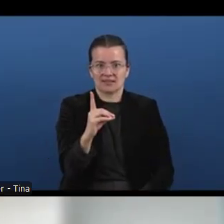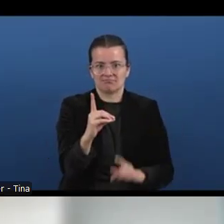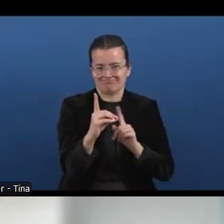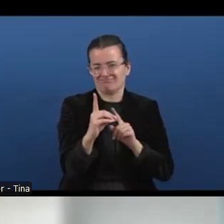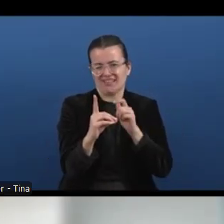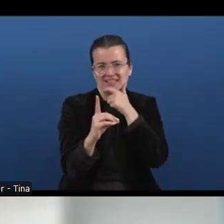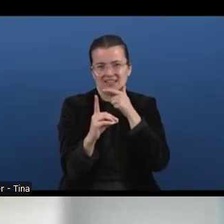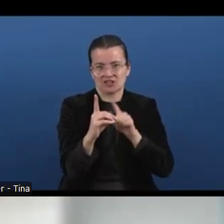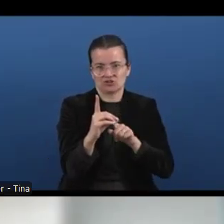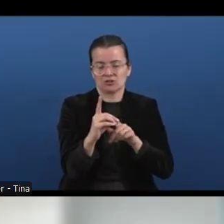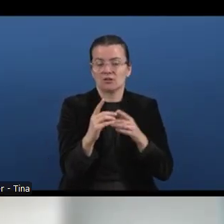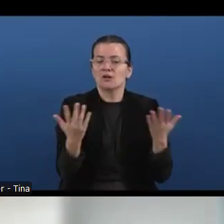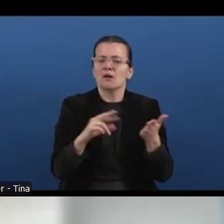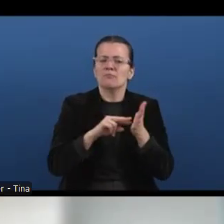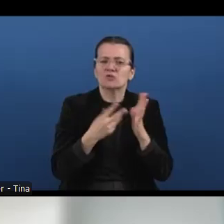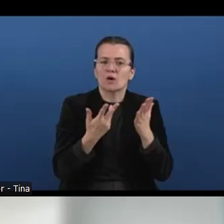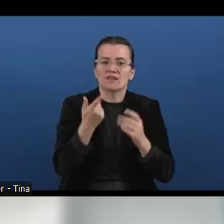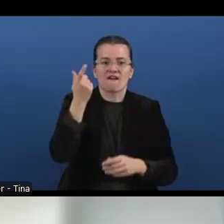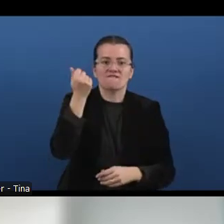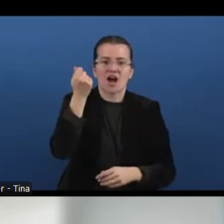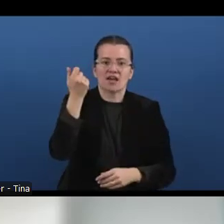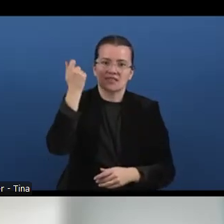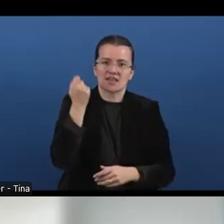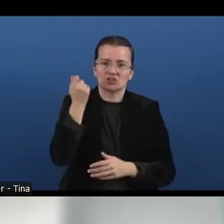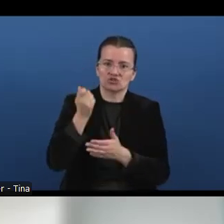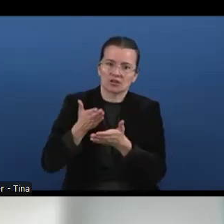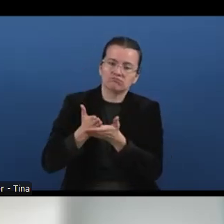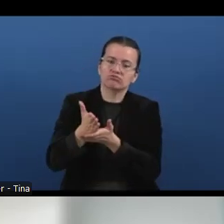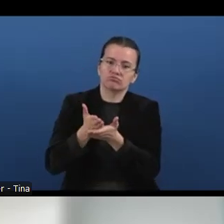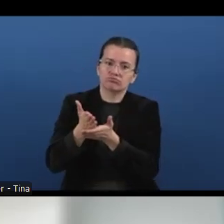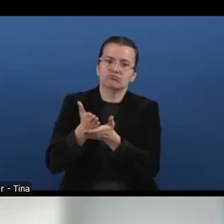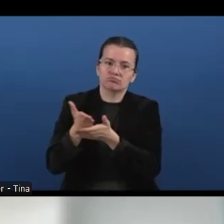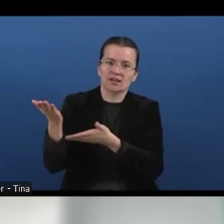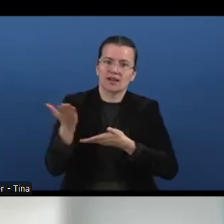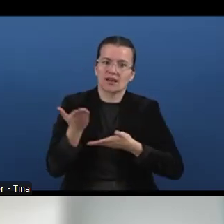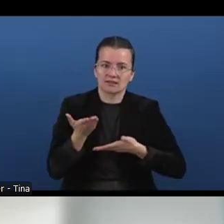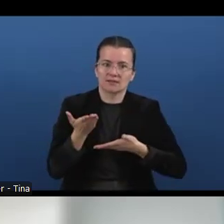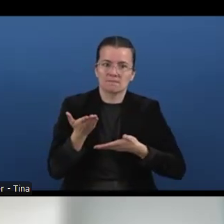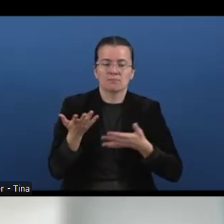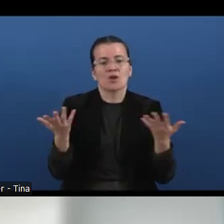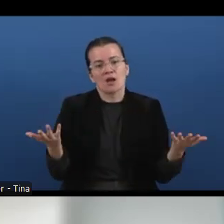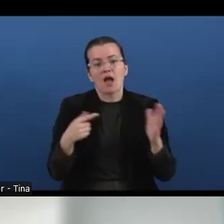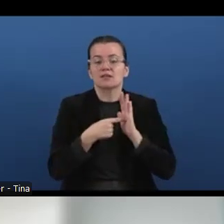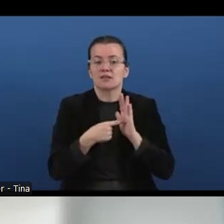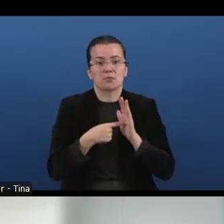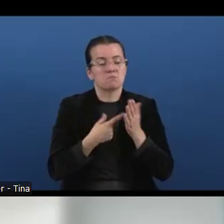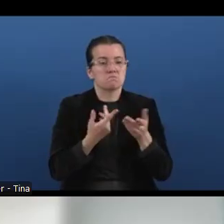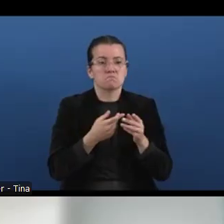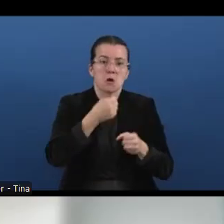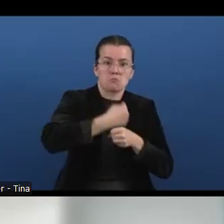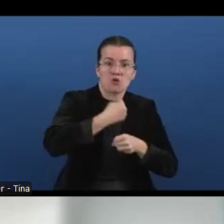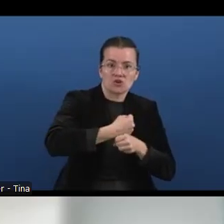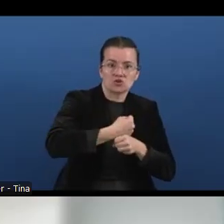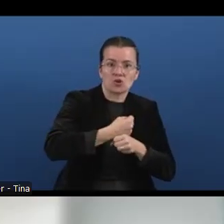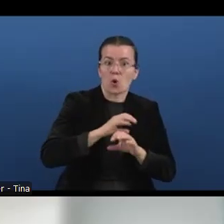to employees who, due to professional or non-professional accidents, disease,